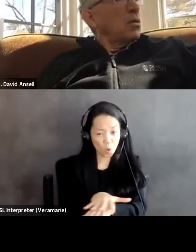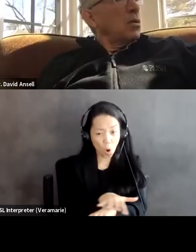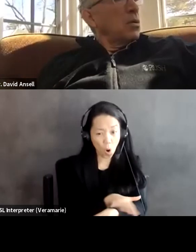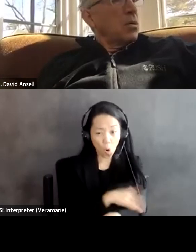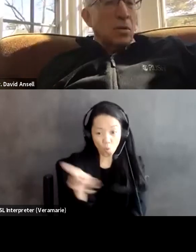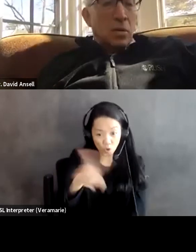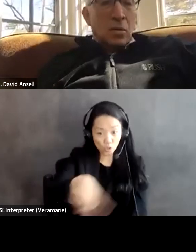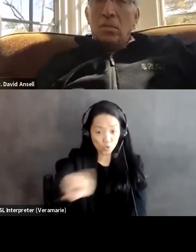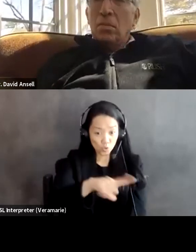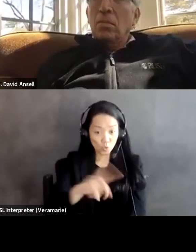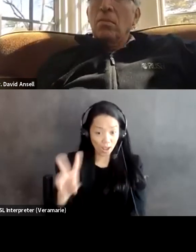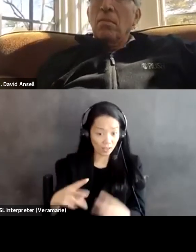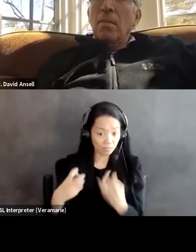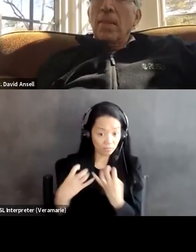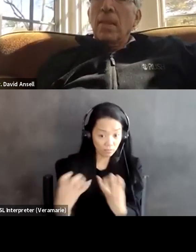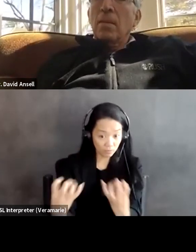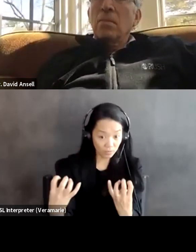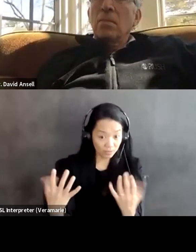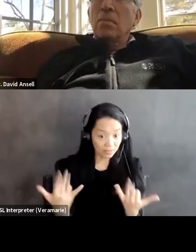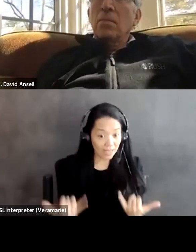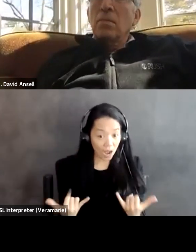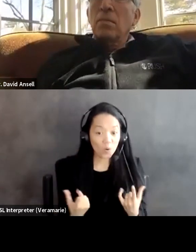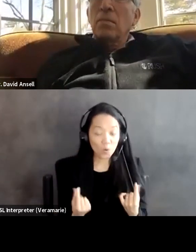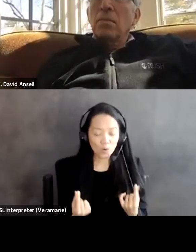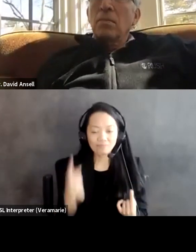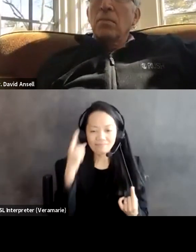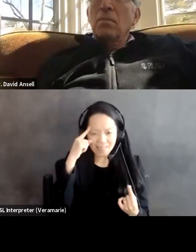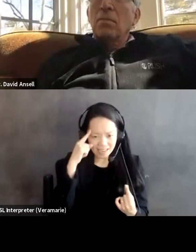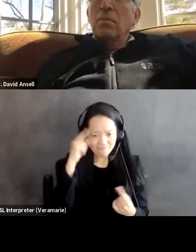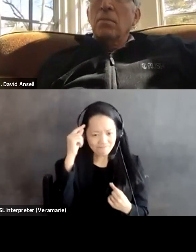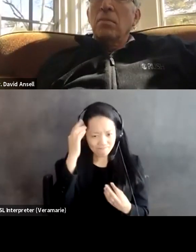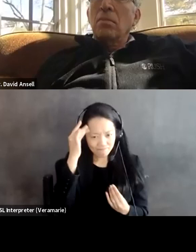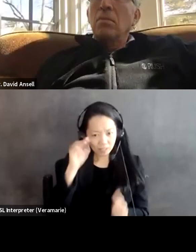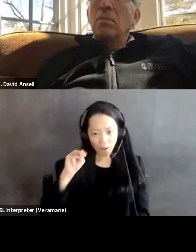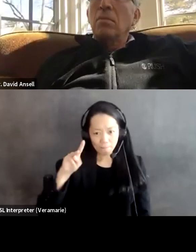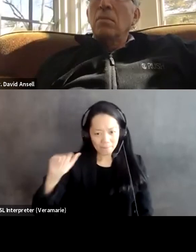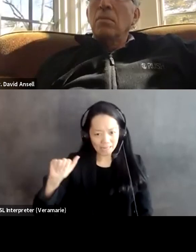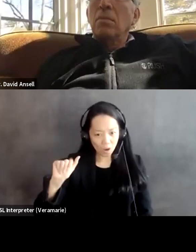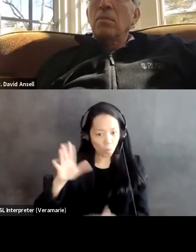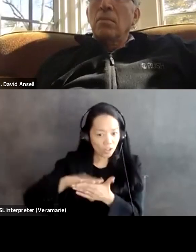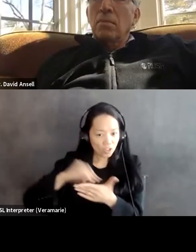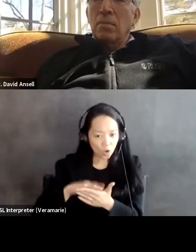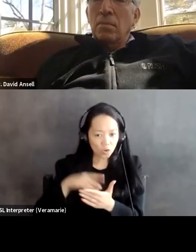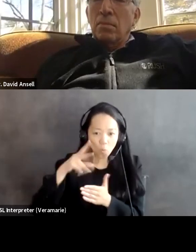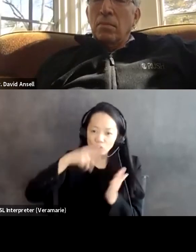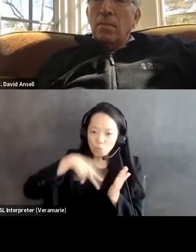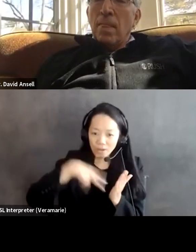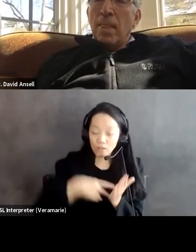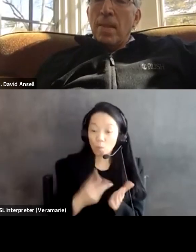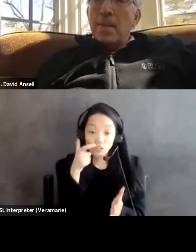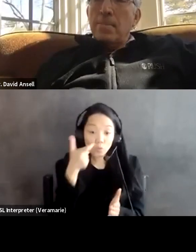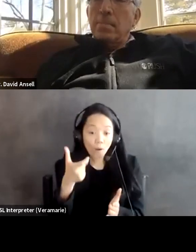do as participants here is to think about what kind of media you're consuming. And I'm going to throw a link in the chat